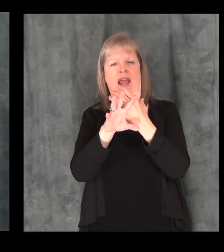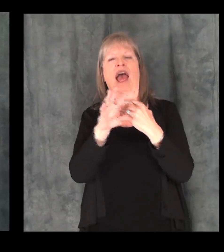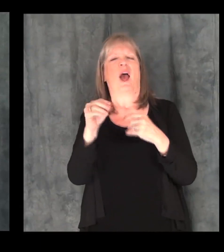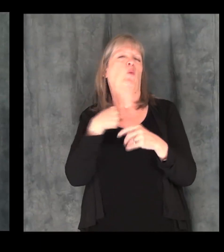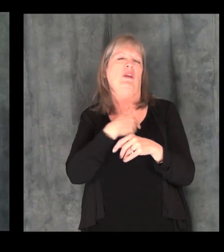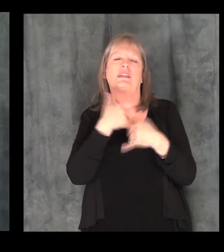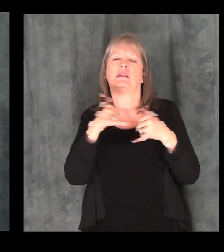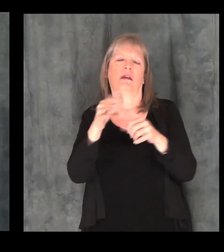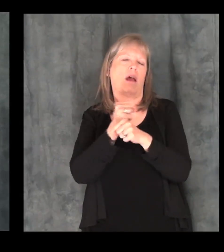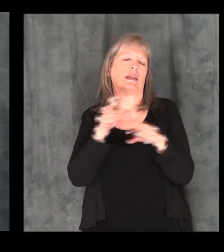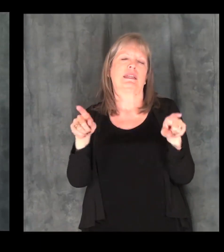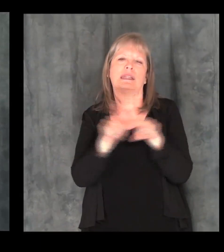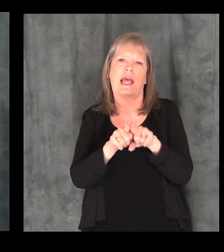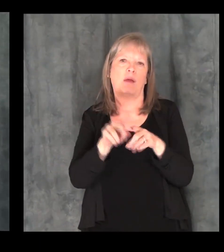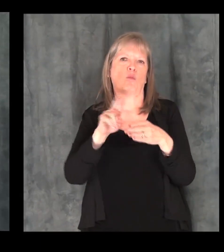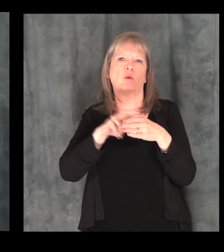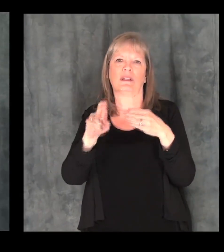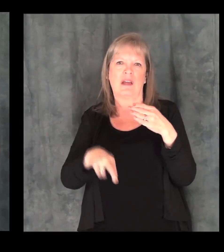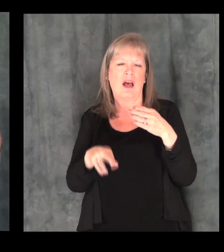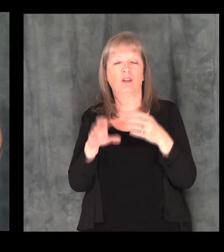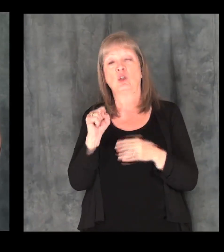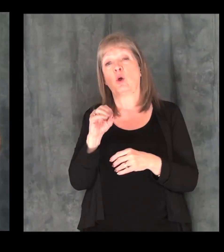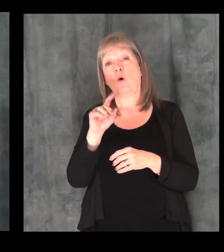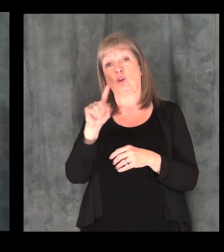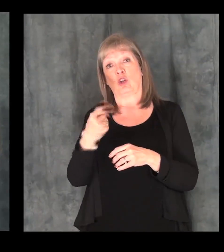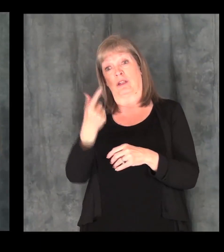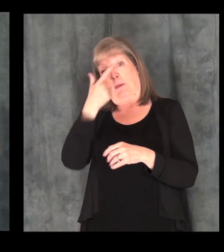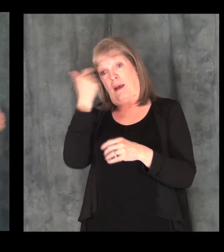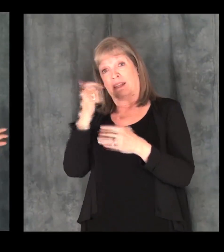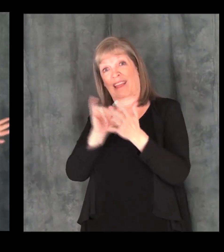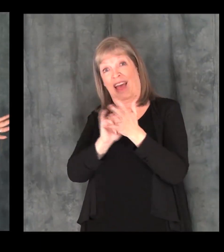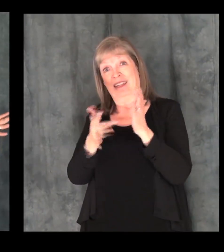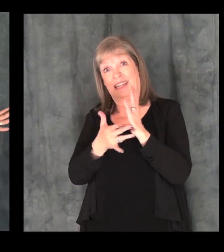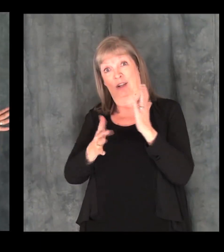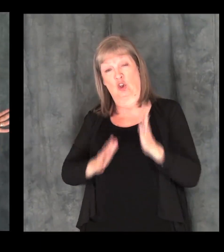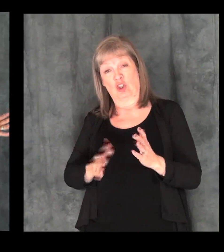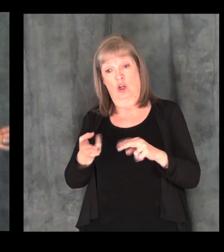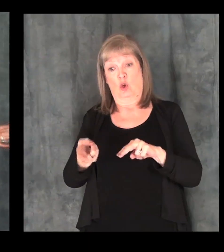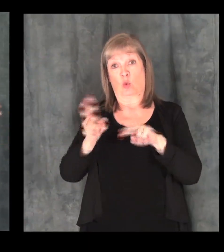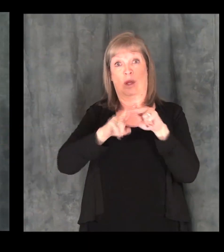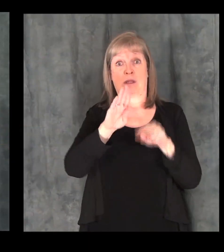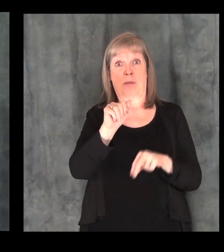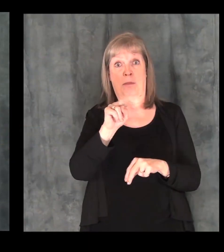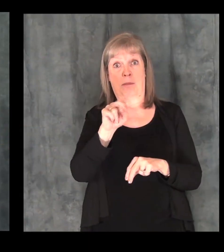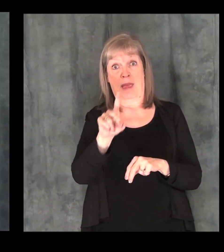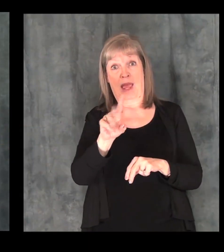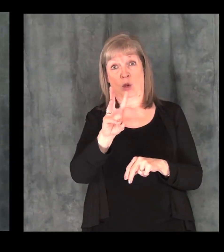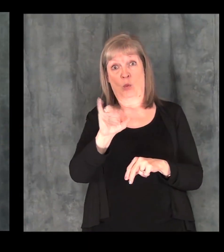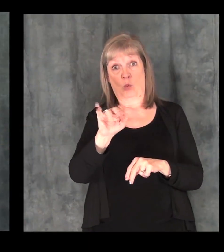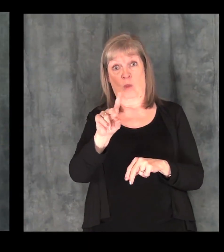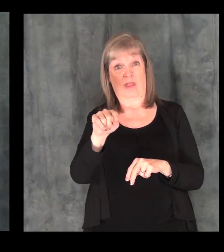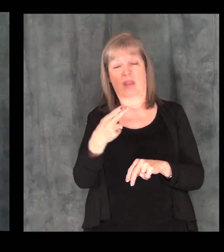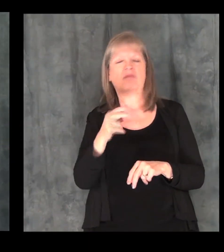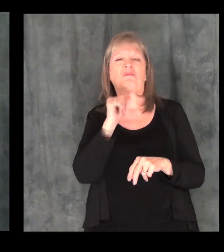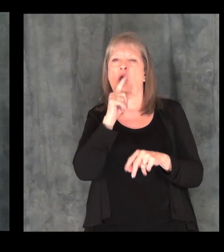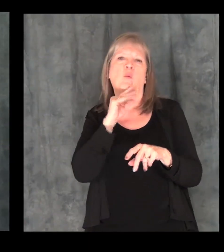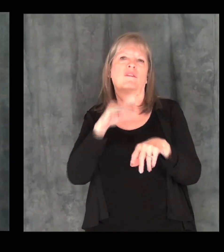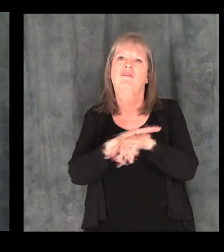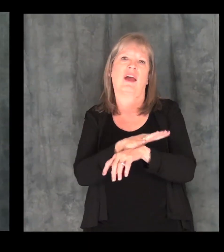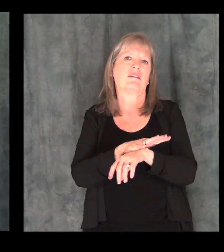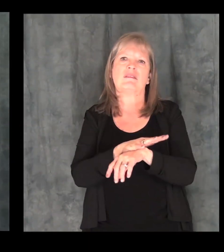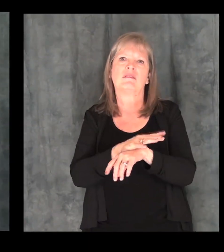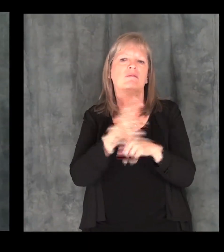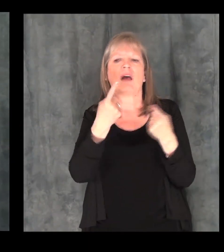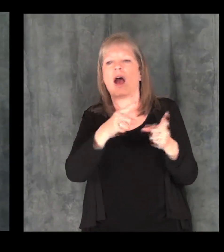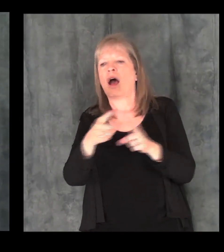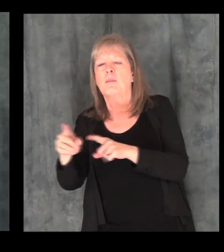result. So the fact that the technician had increased the bandwidth didn't really affect the outcome of the interaction and